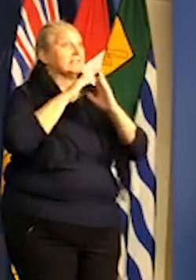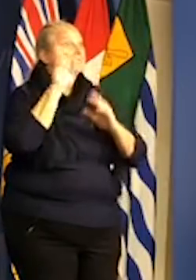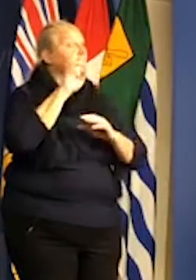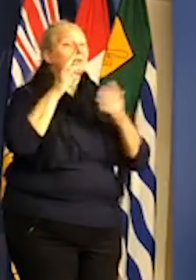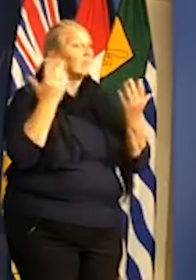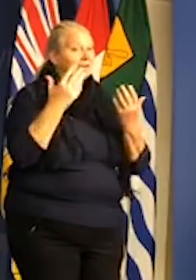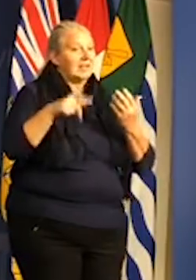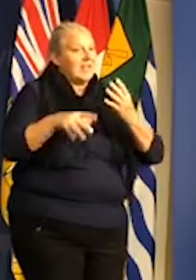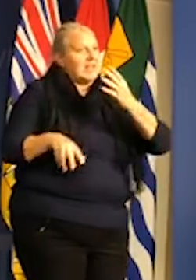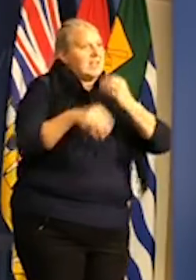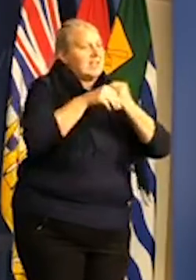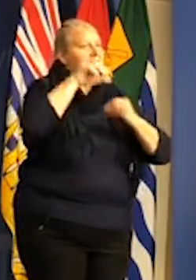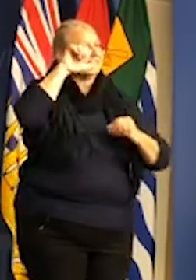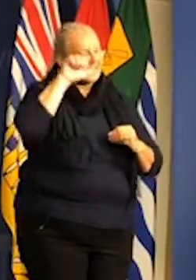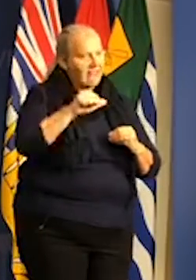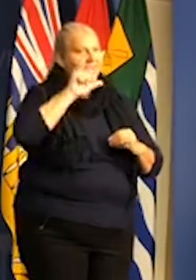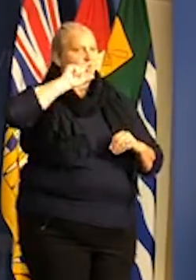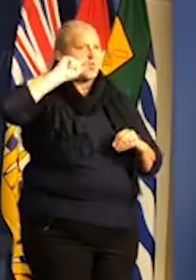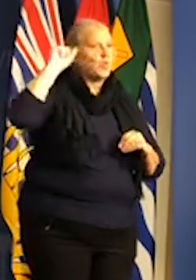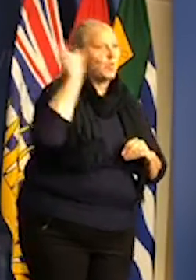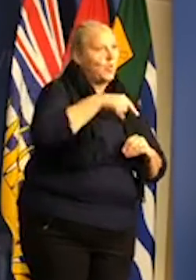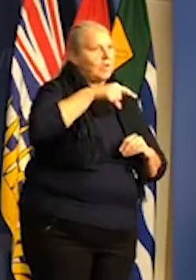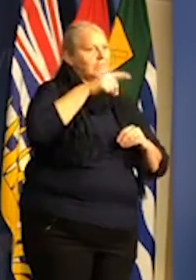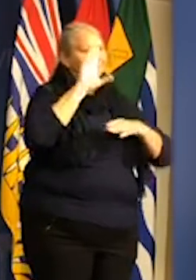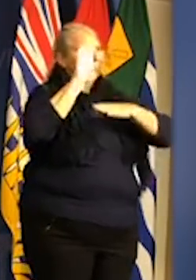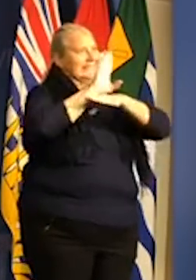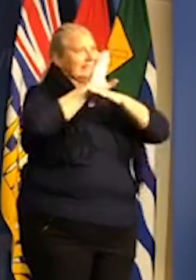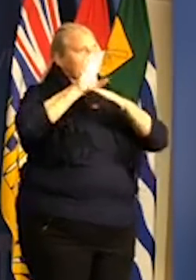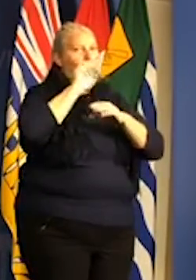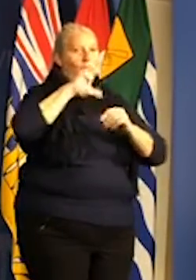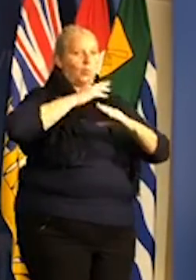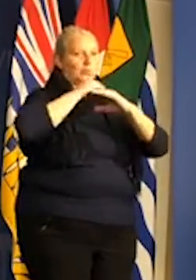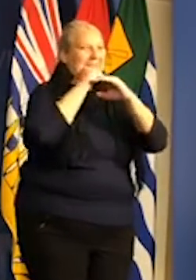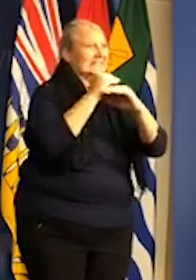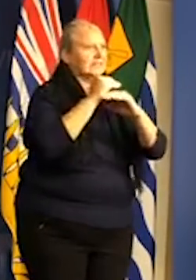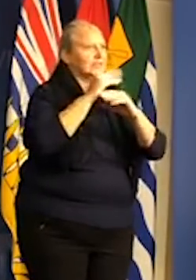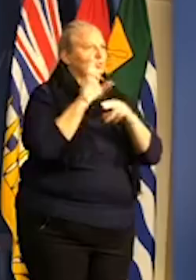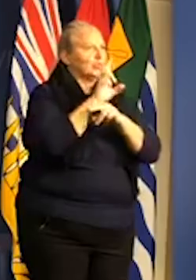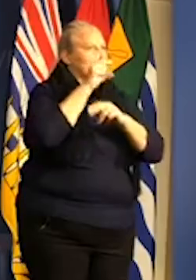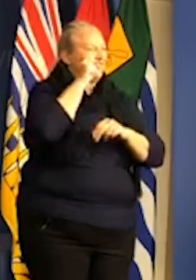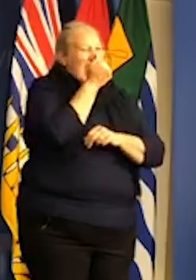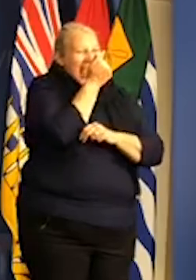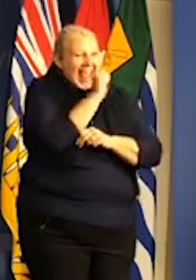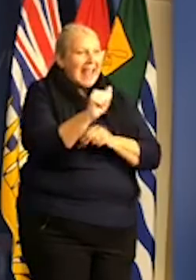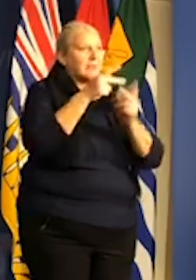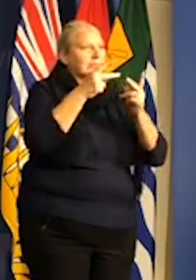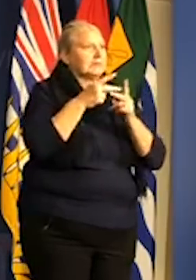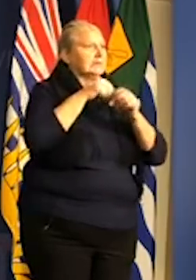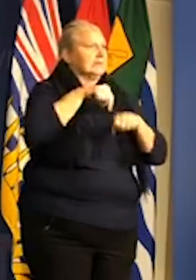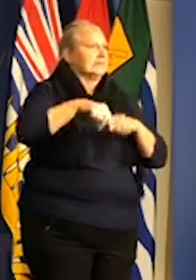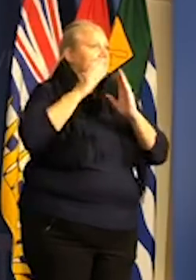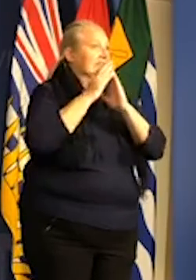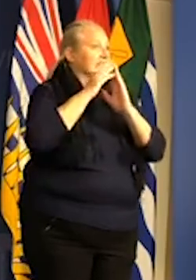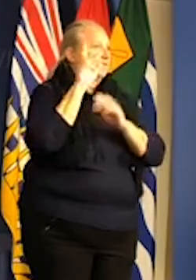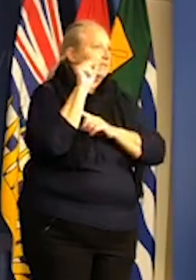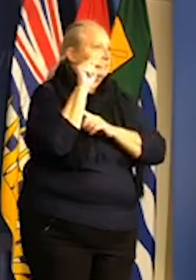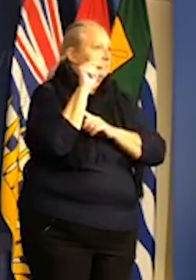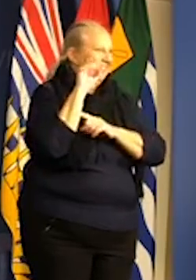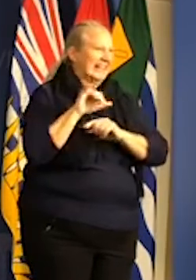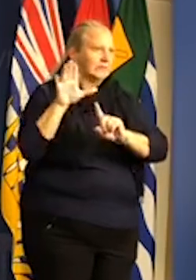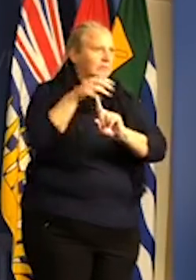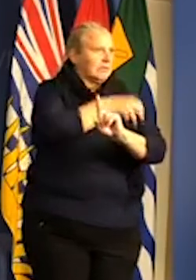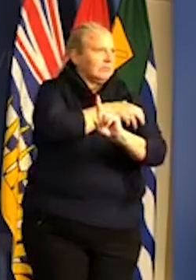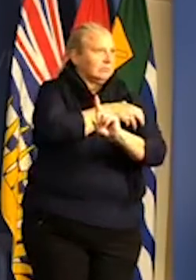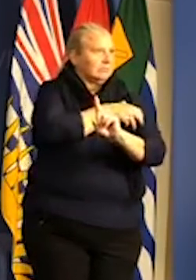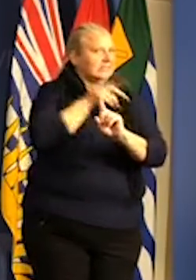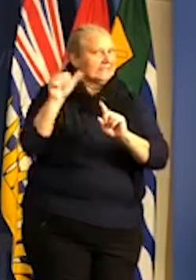further ability to restrict the use or occupancy of any premises in the city. We are doing this because